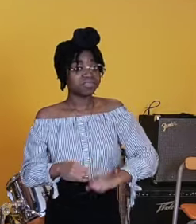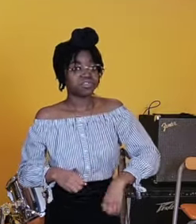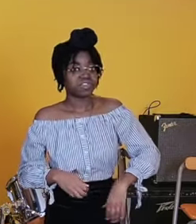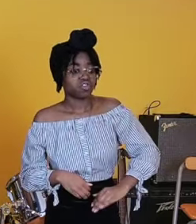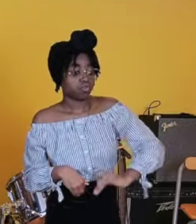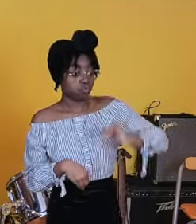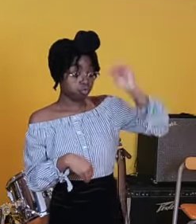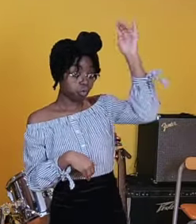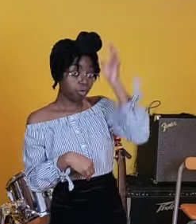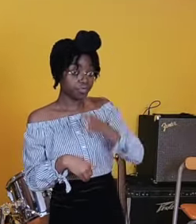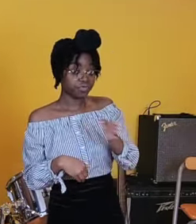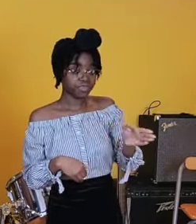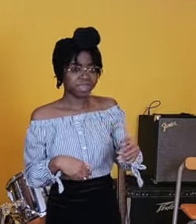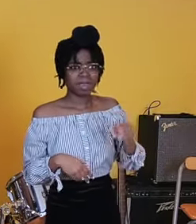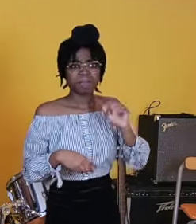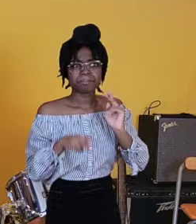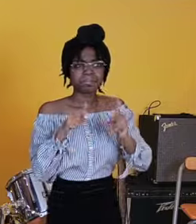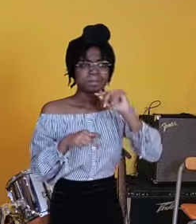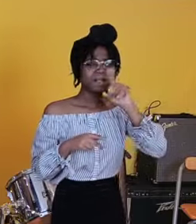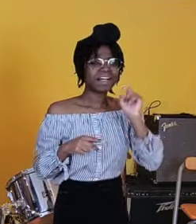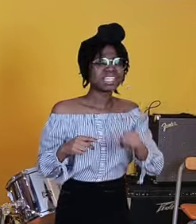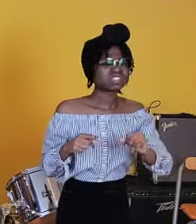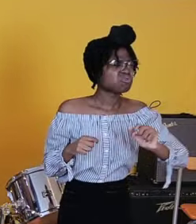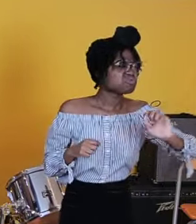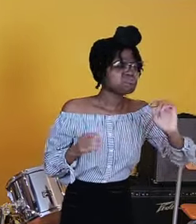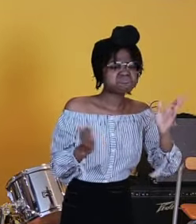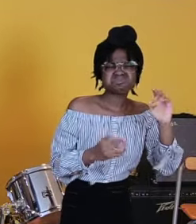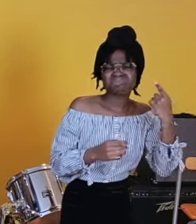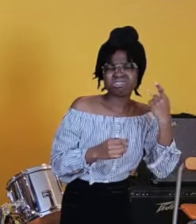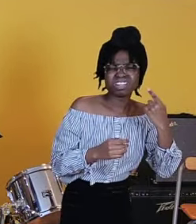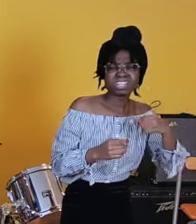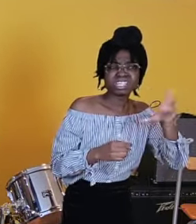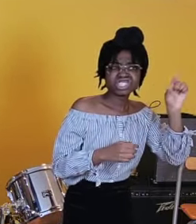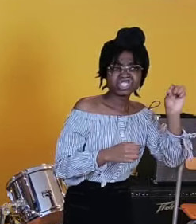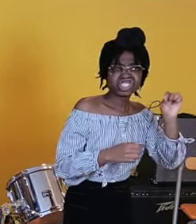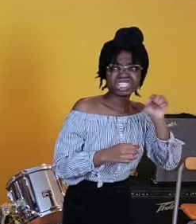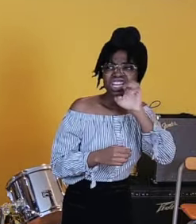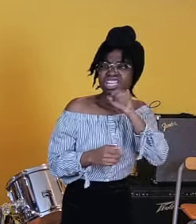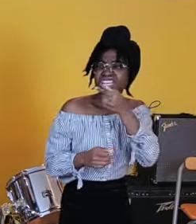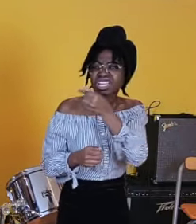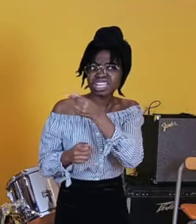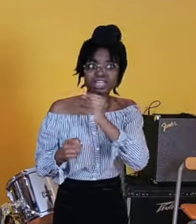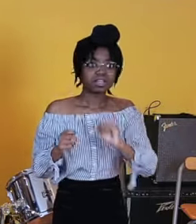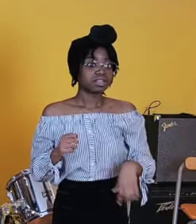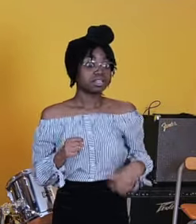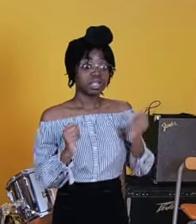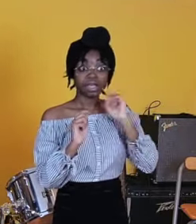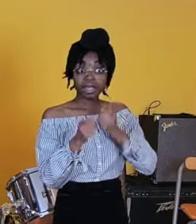comes first, the chicken or the egg?" You know the answer. It is the chicken that comes first because